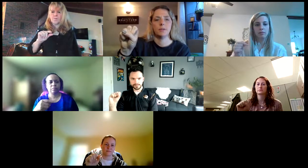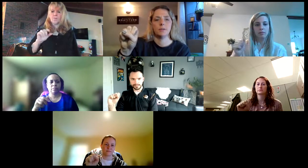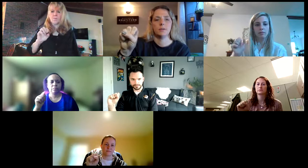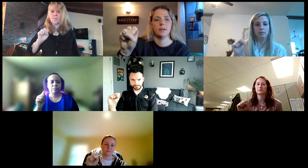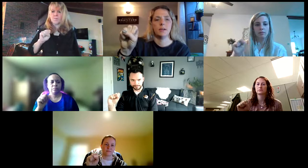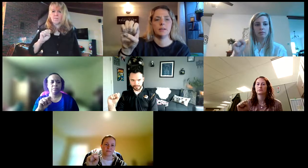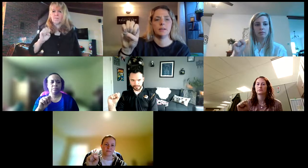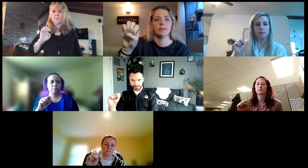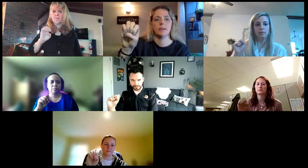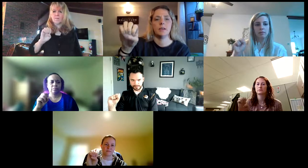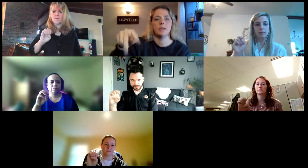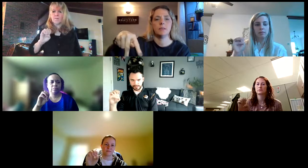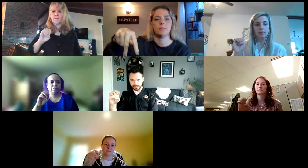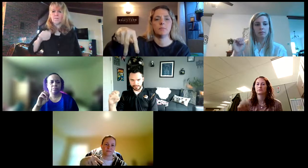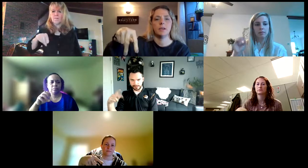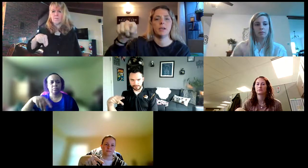September,